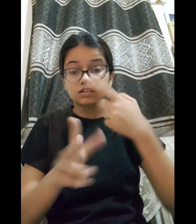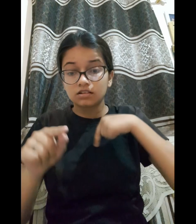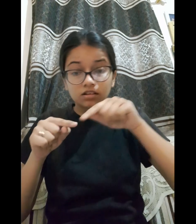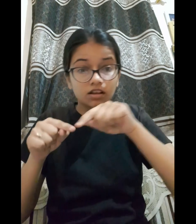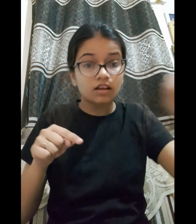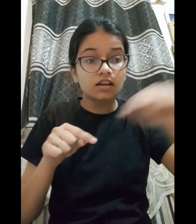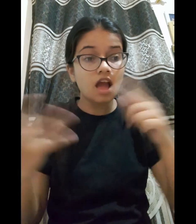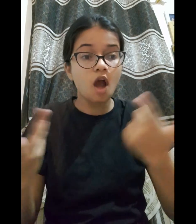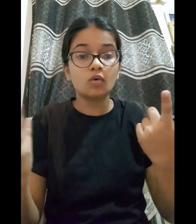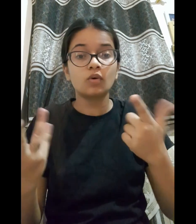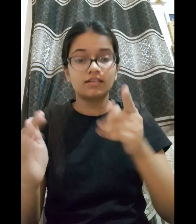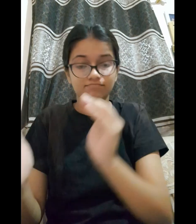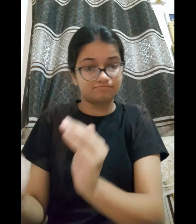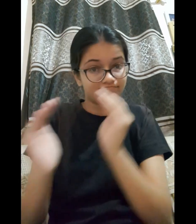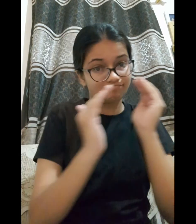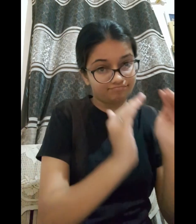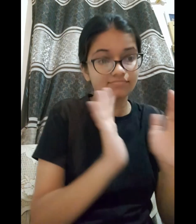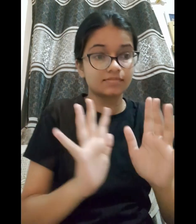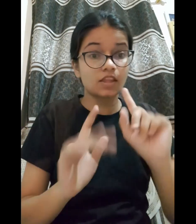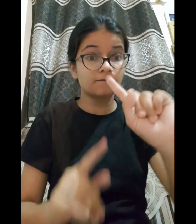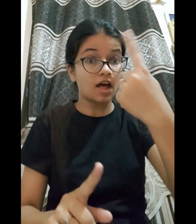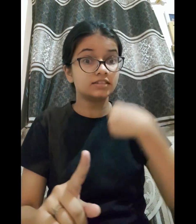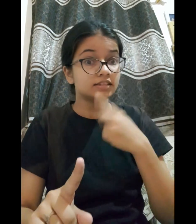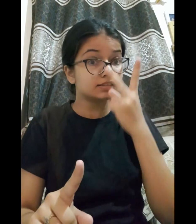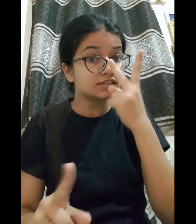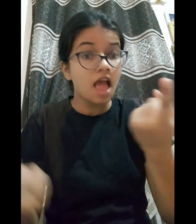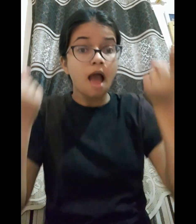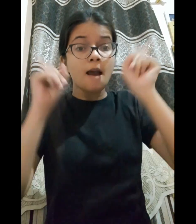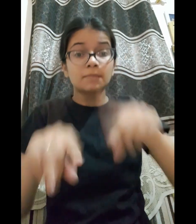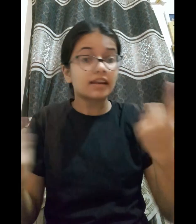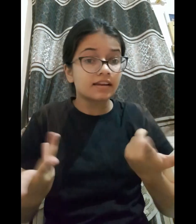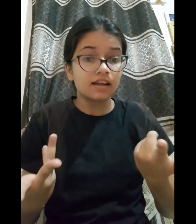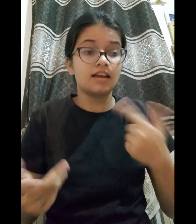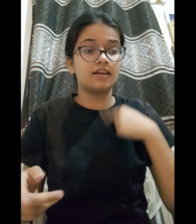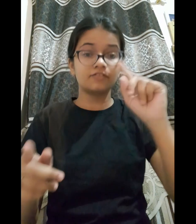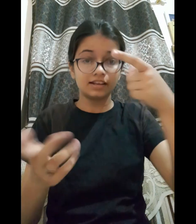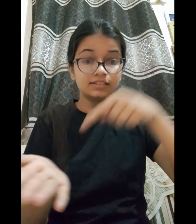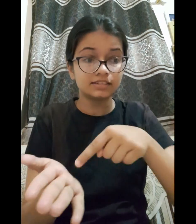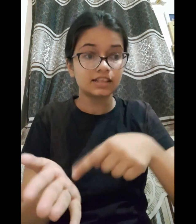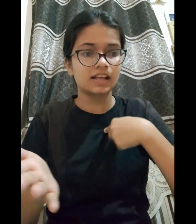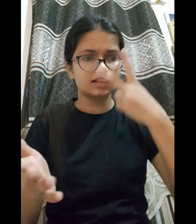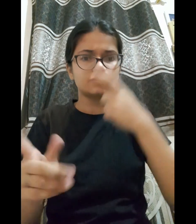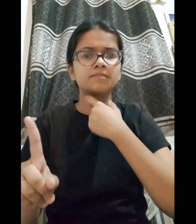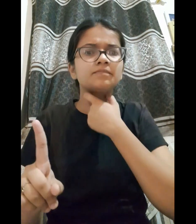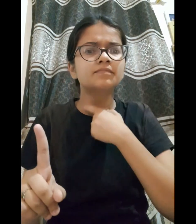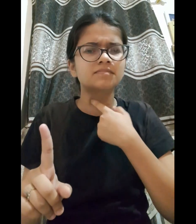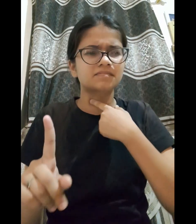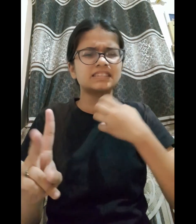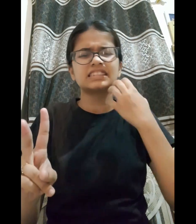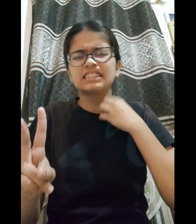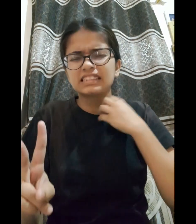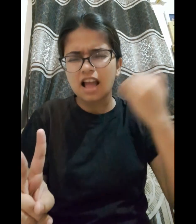you keep it aside, but look at the first symptom that happened. And the first symptom that happened may be sore throat, irritation in the